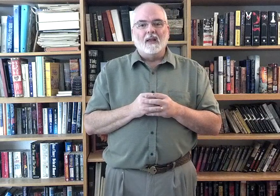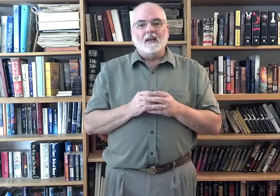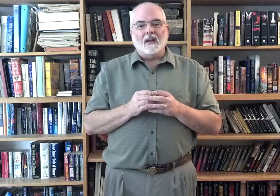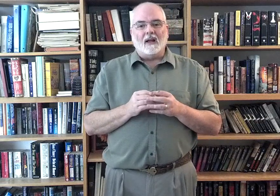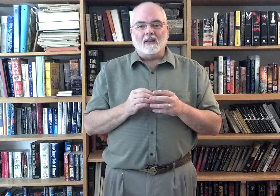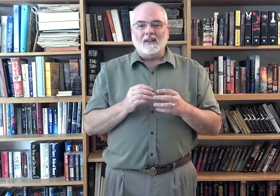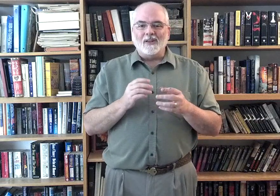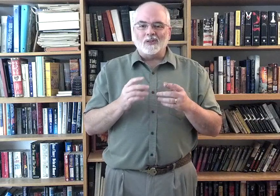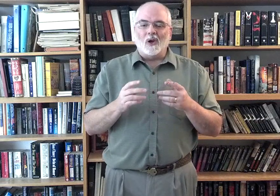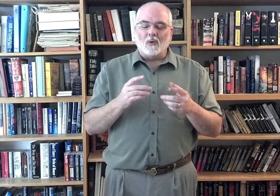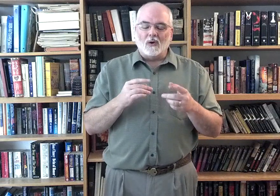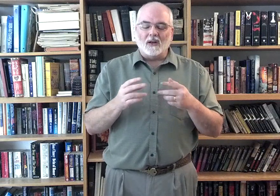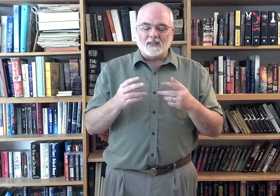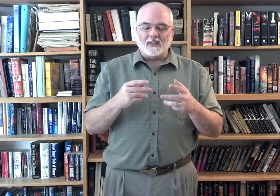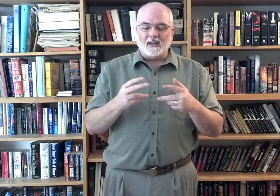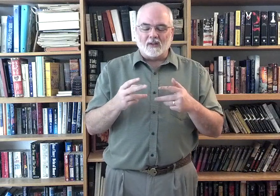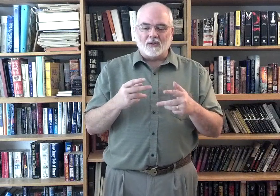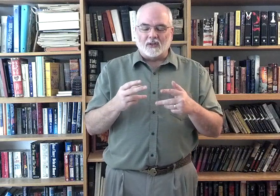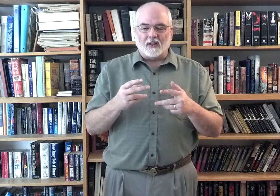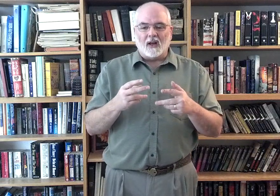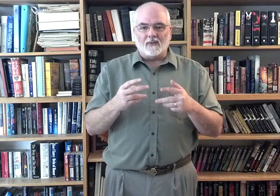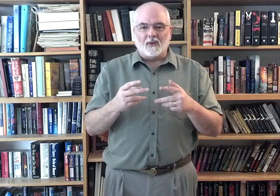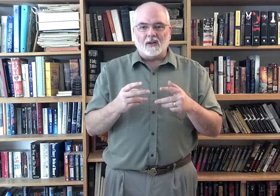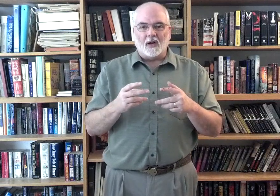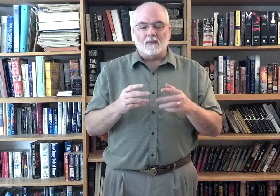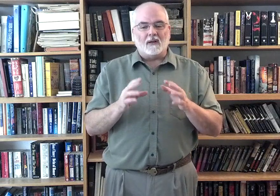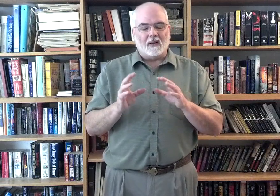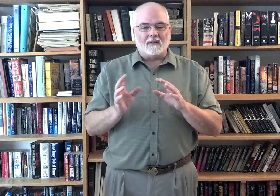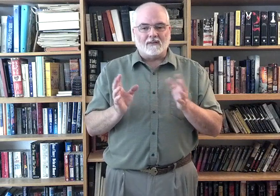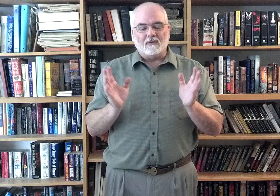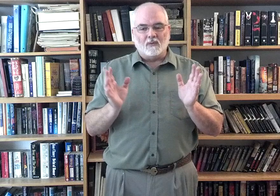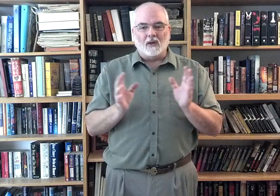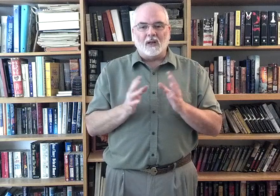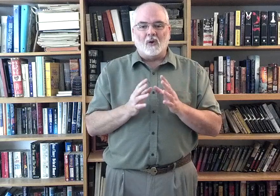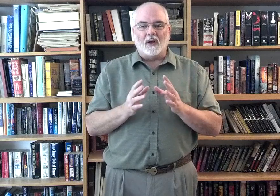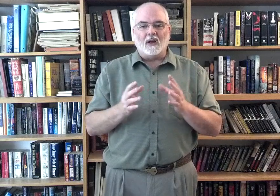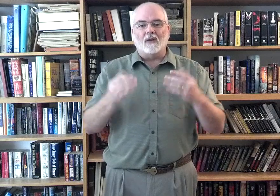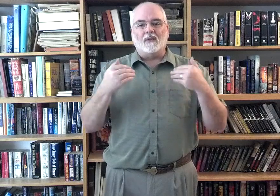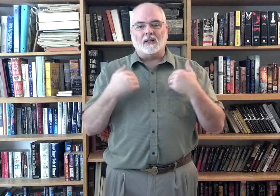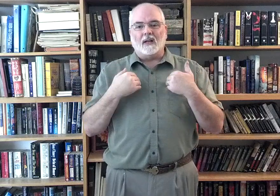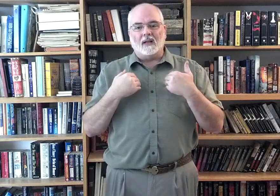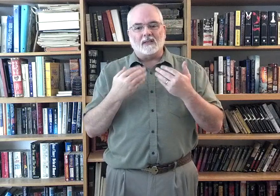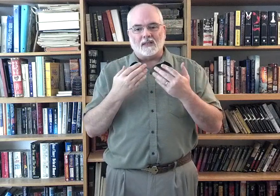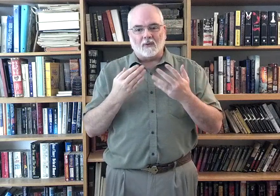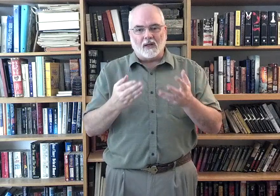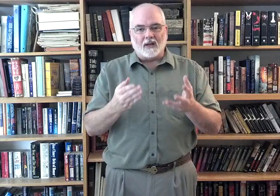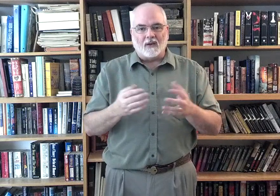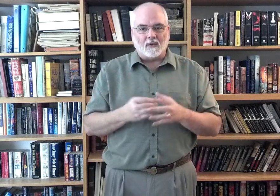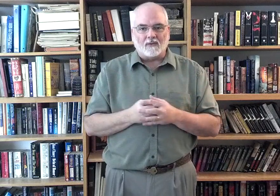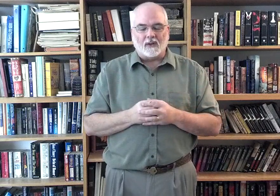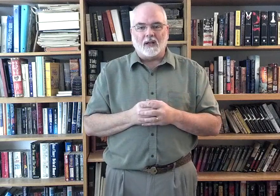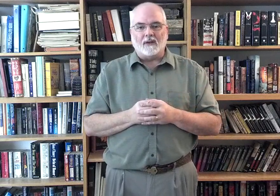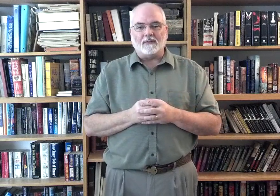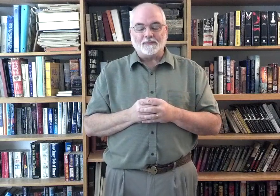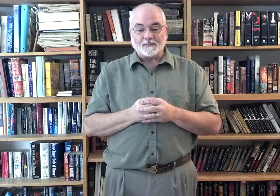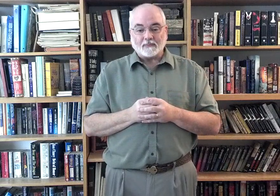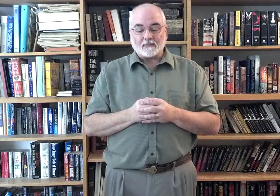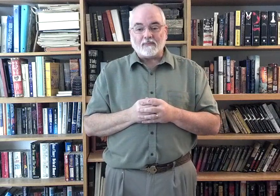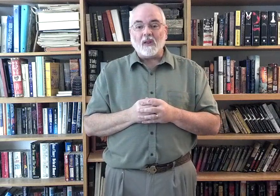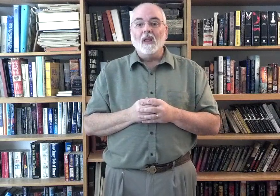Now, in this song, we're going to see that there's a conflict here, but it's really only a conflict to us. It's not really a conflict for the deaf.